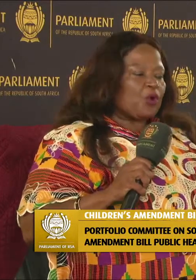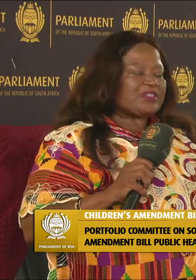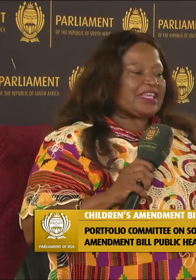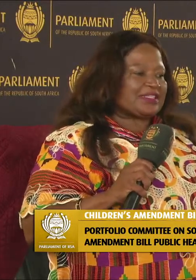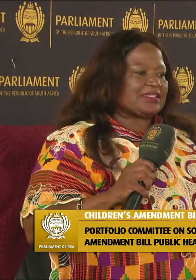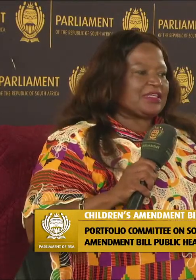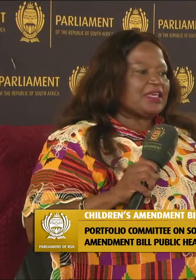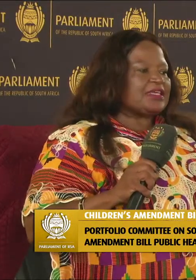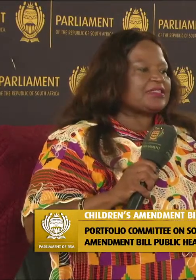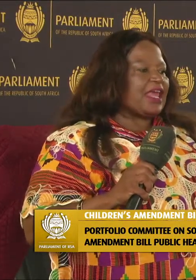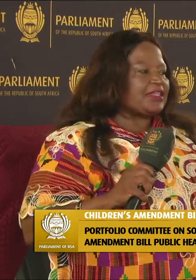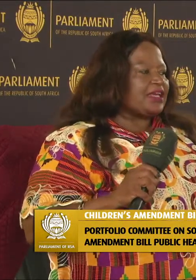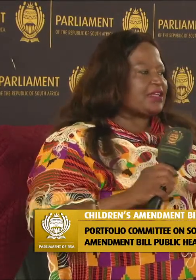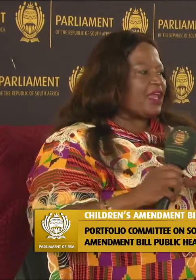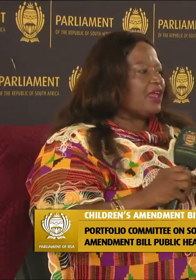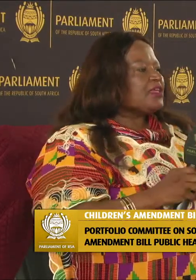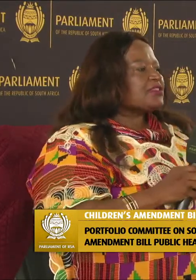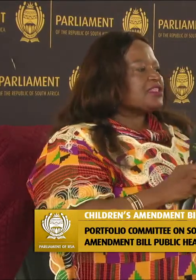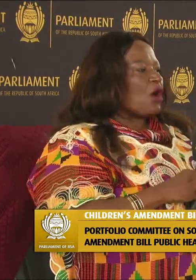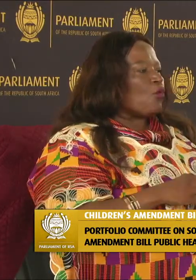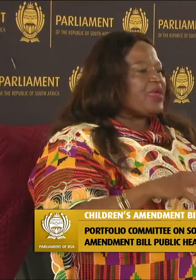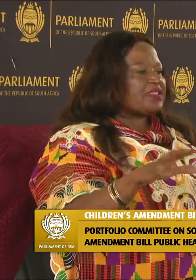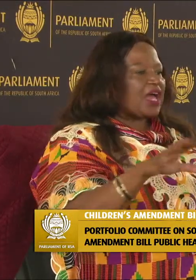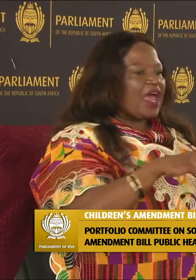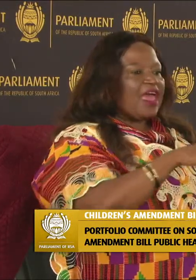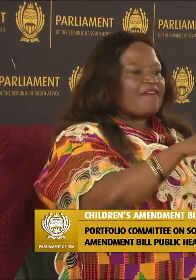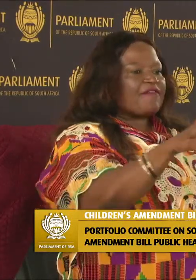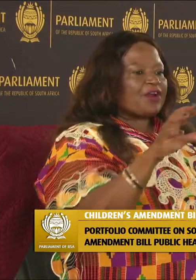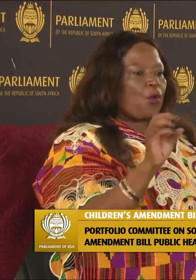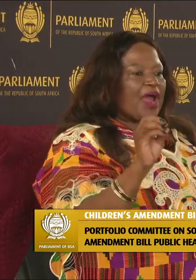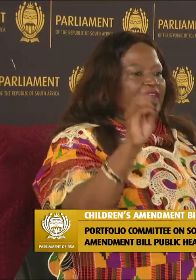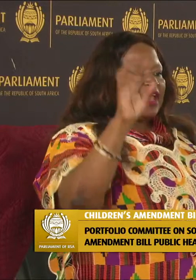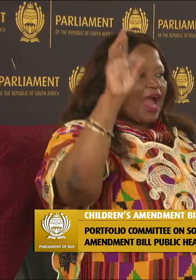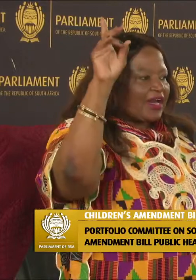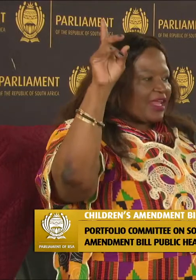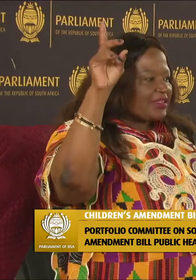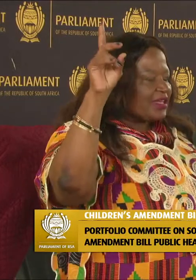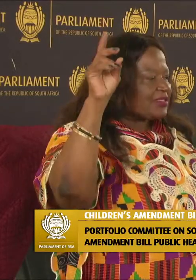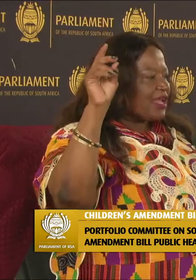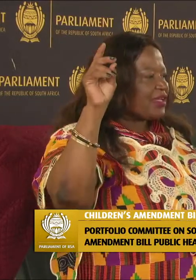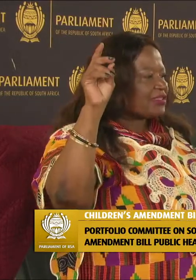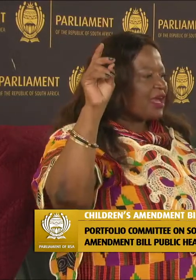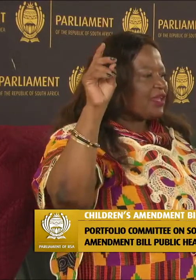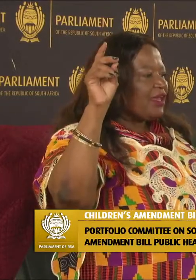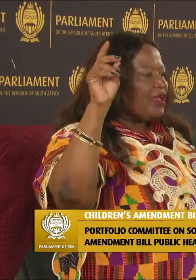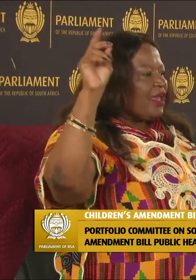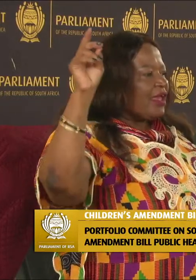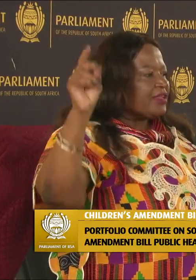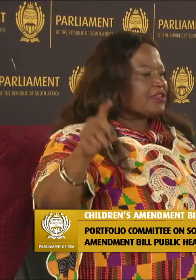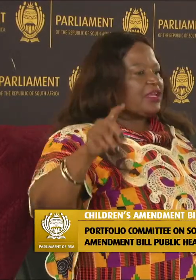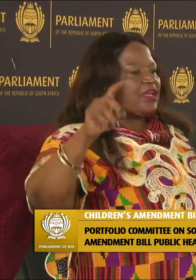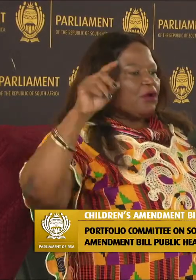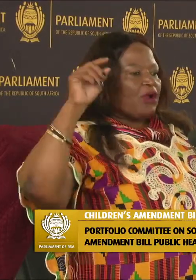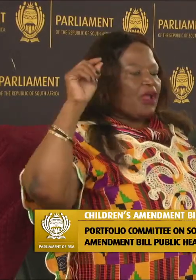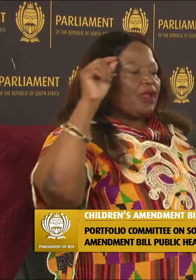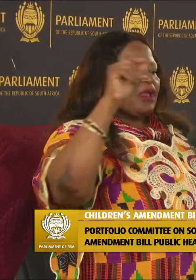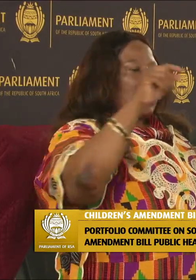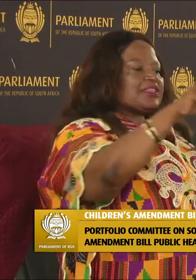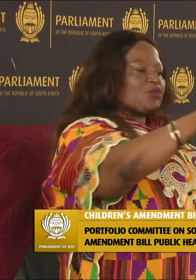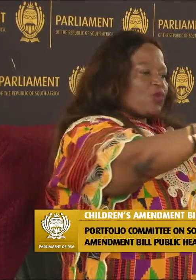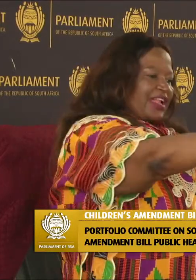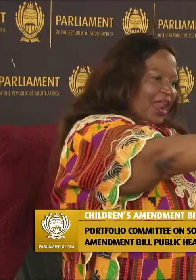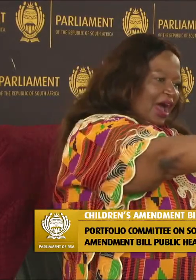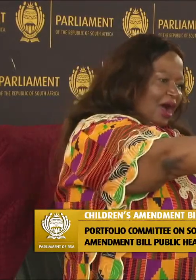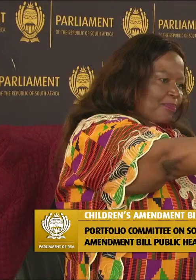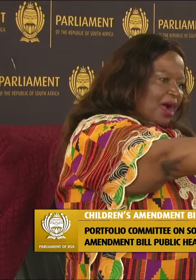the process is like that. Sizawubiza everyone raise isandla sakhe and